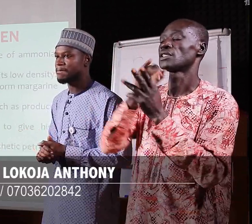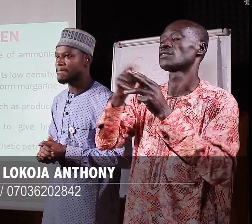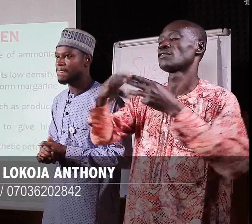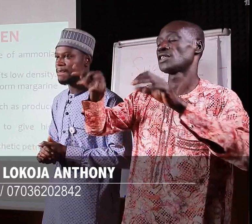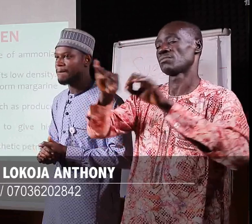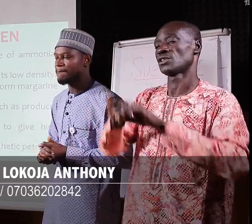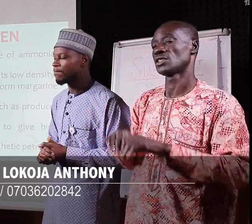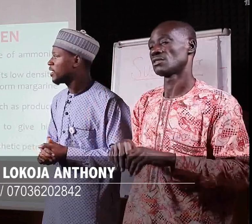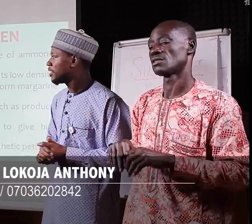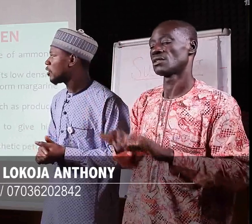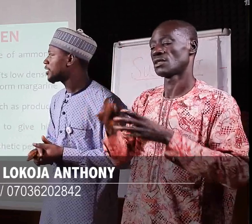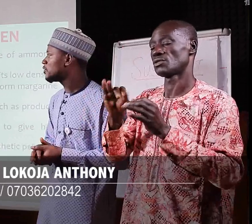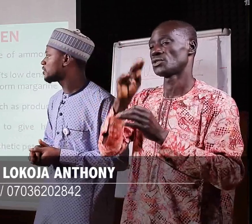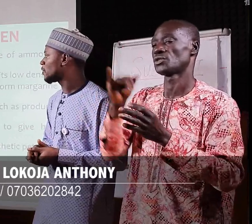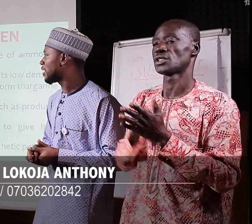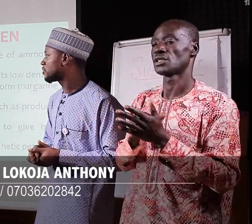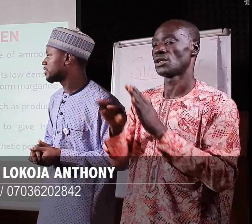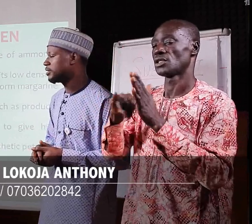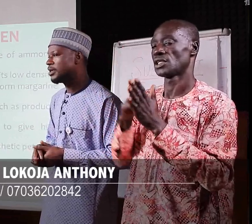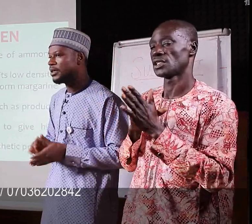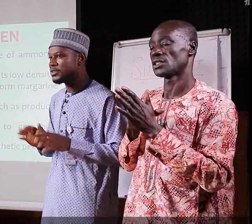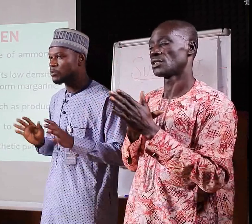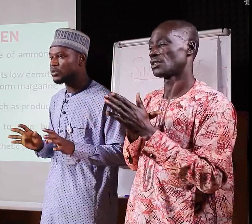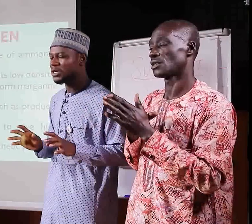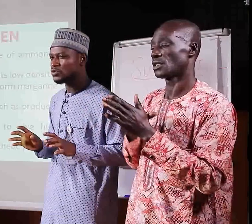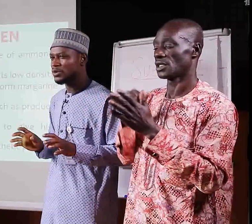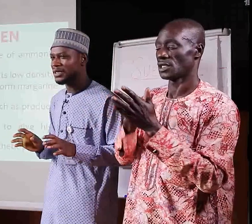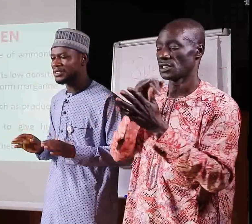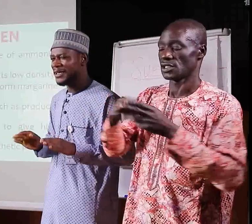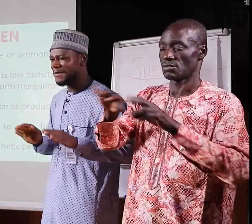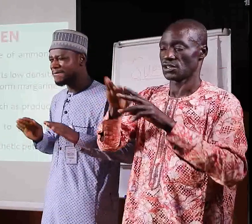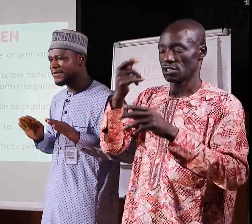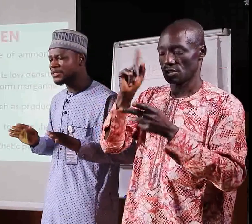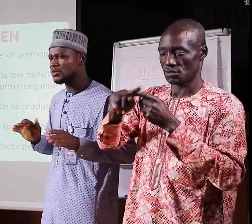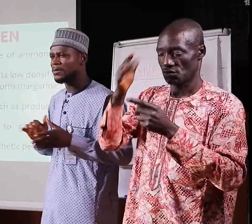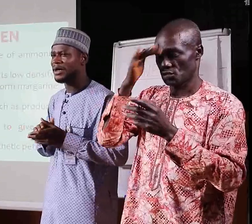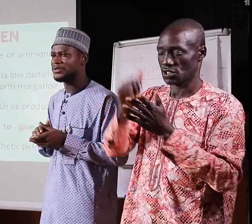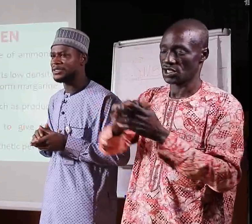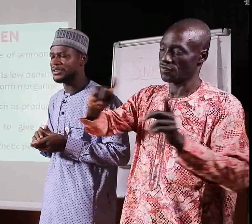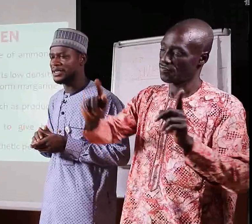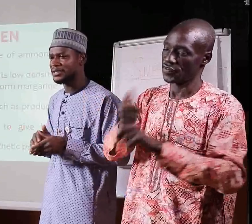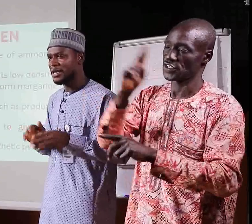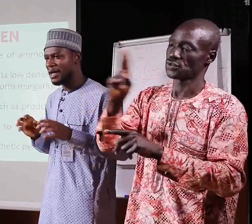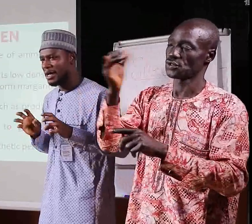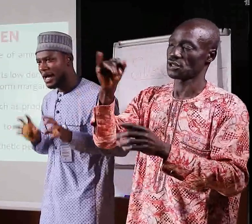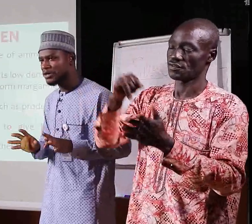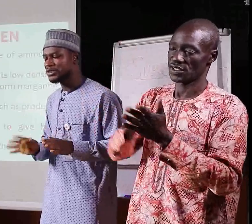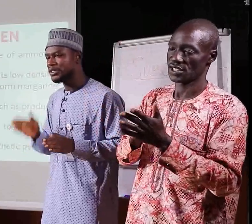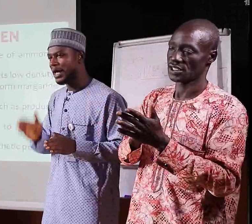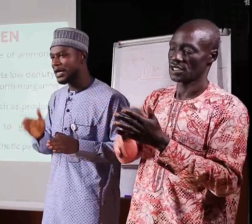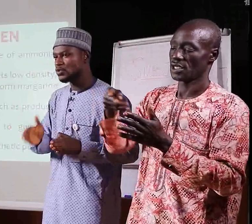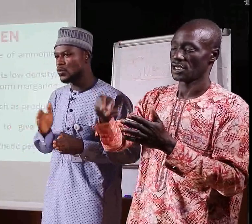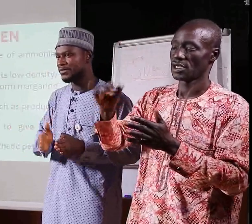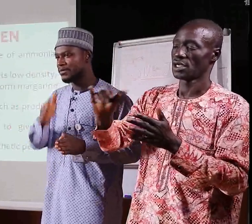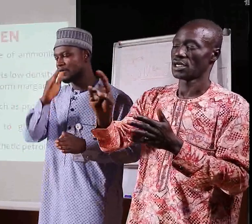important. Now, under uses of hydrogen, it is important to note that the first use of hydrogen is that